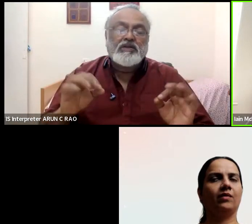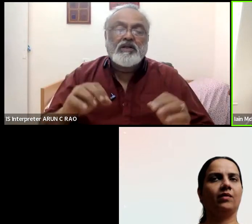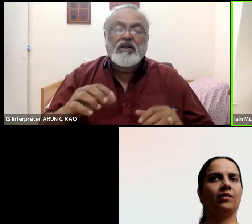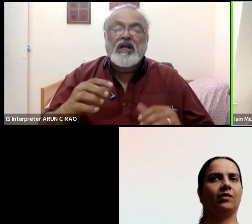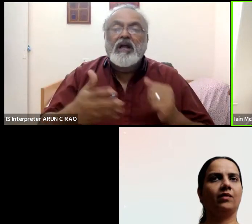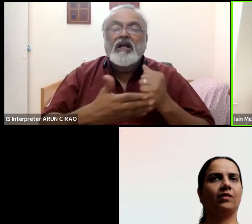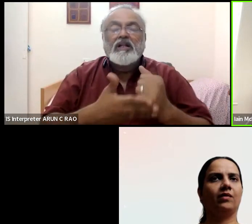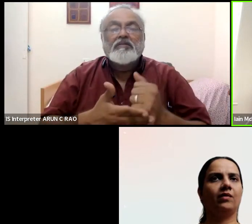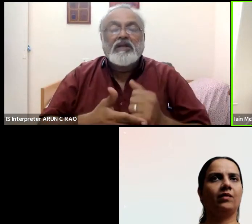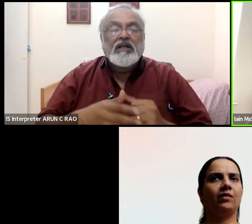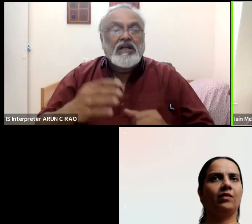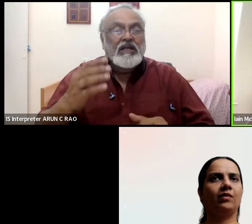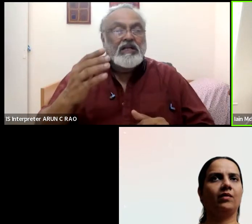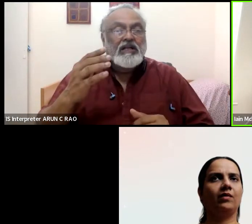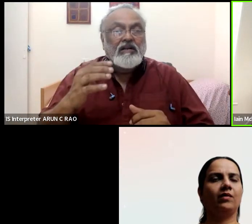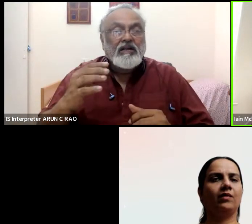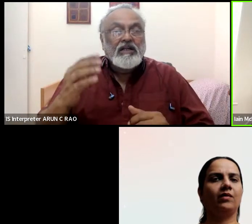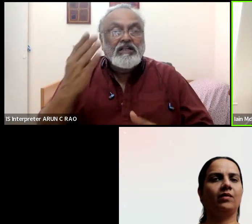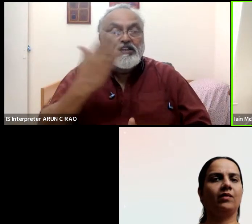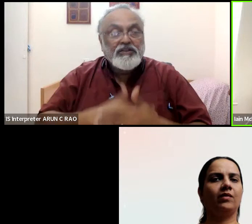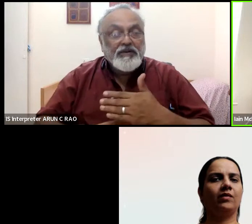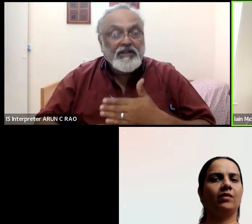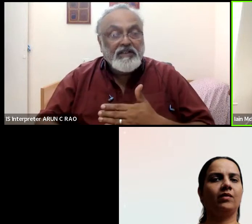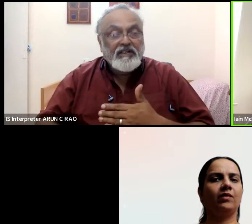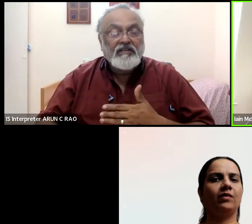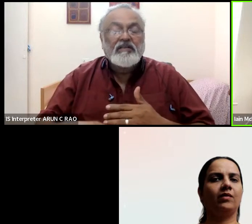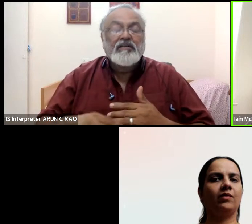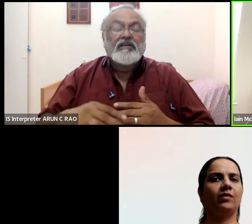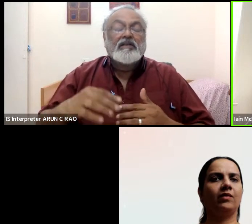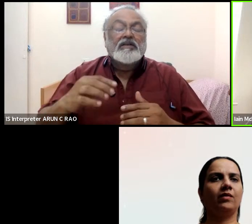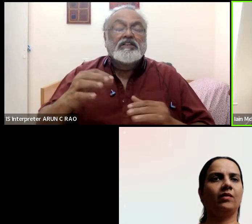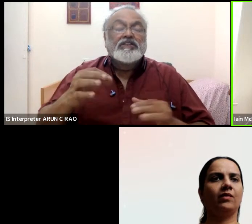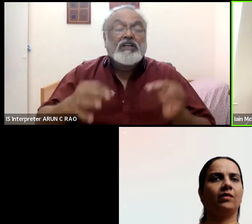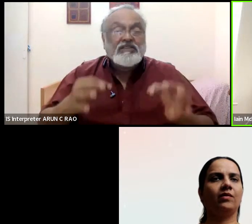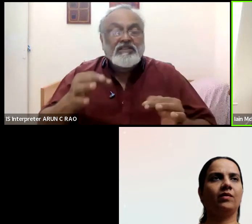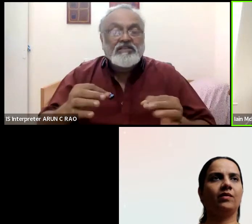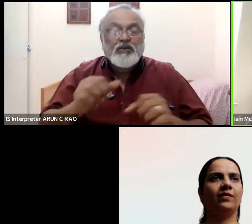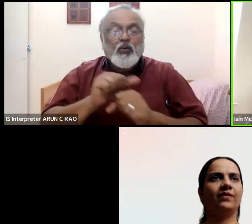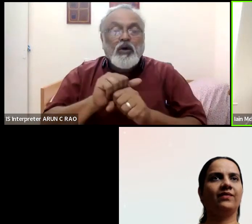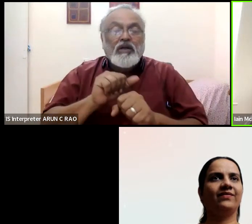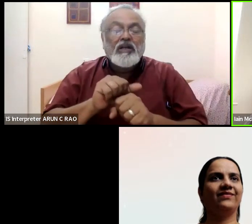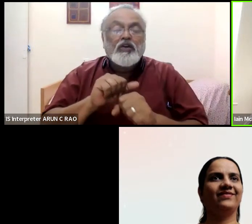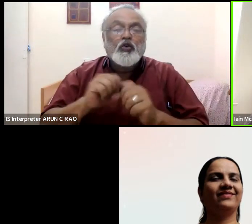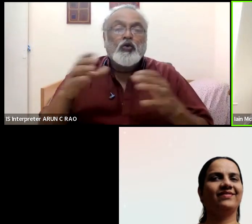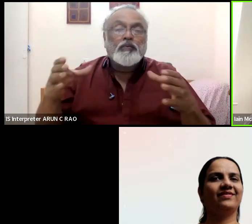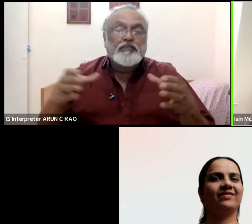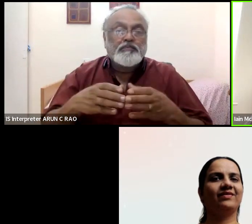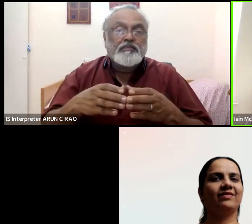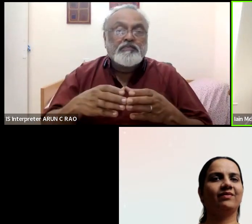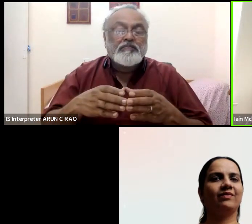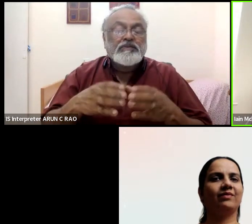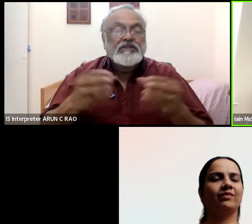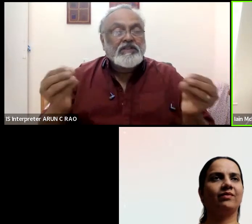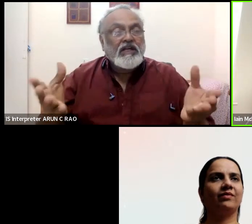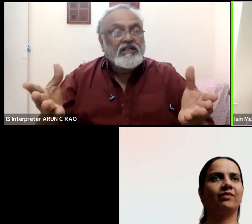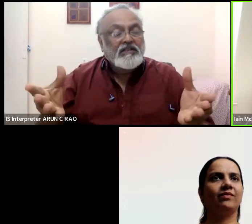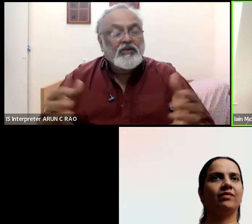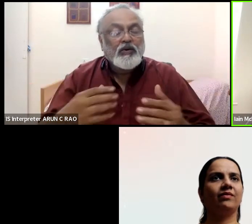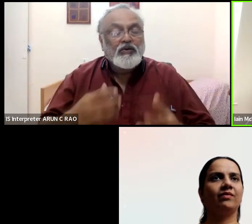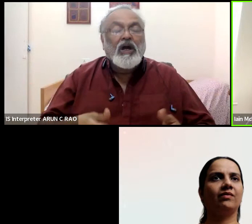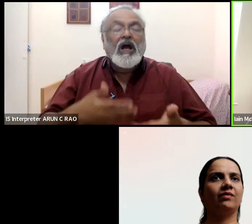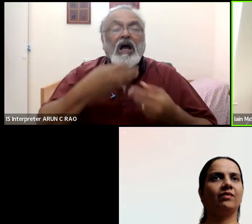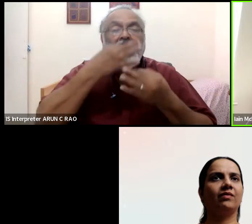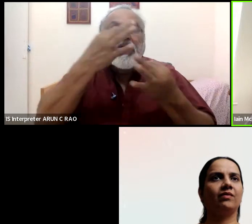Equality Justice Working Group within the C20. So the question we pose to Nidhi is, how can